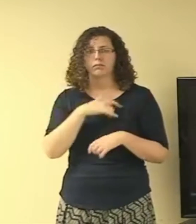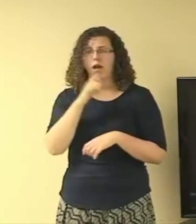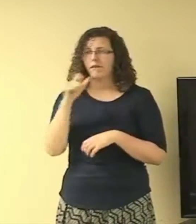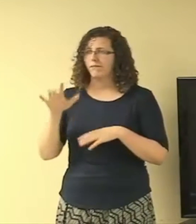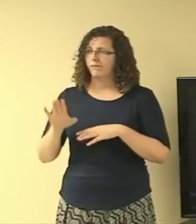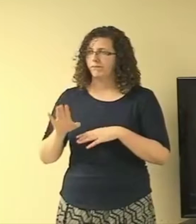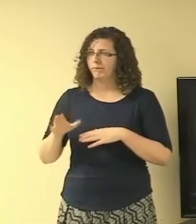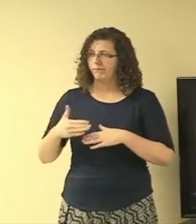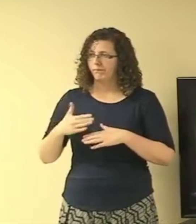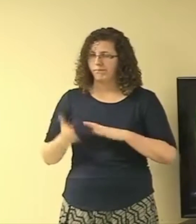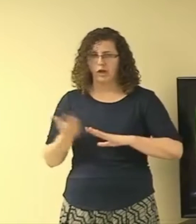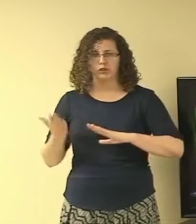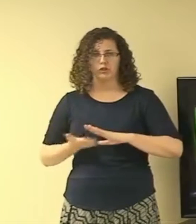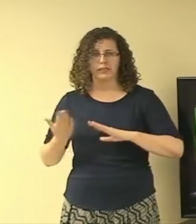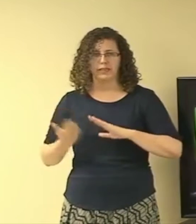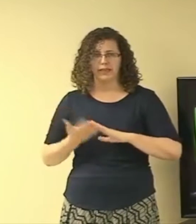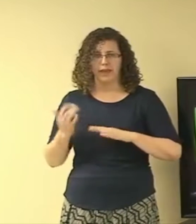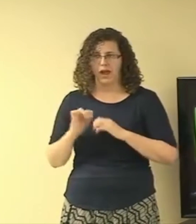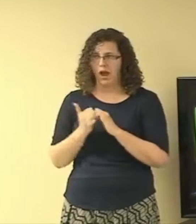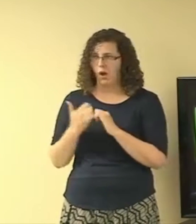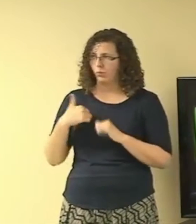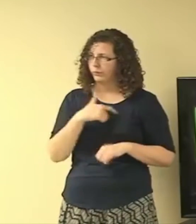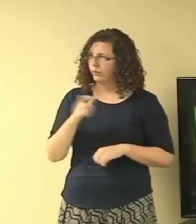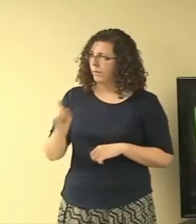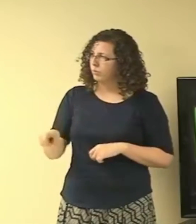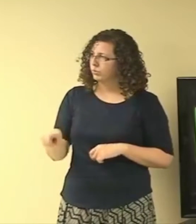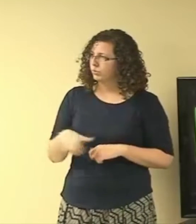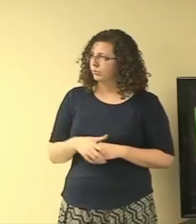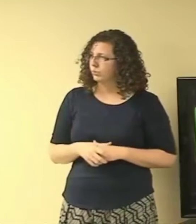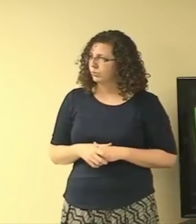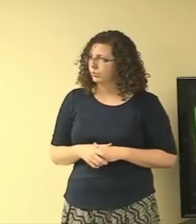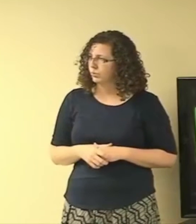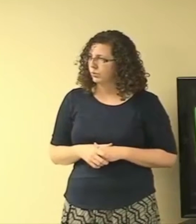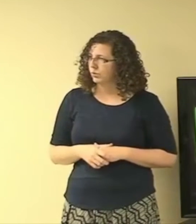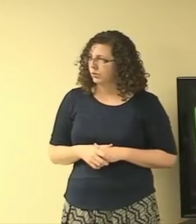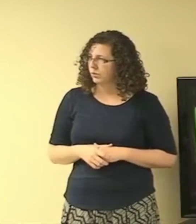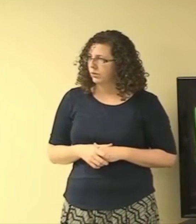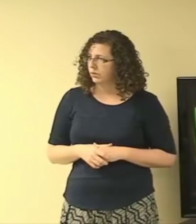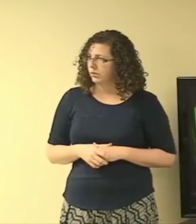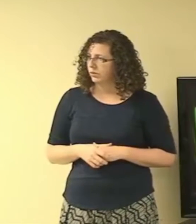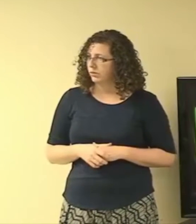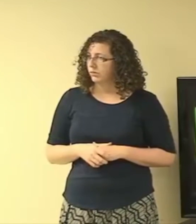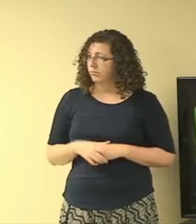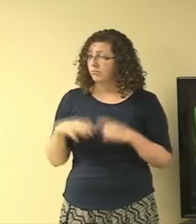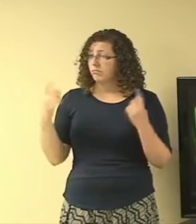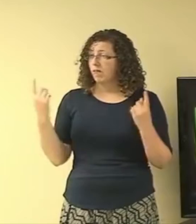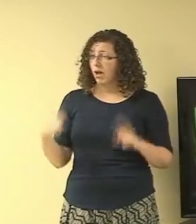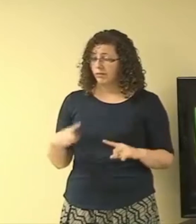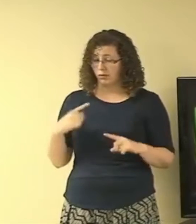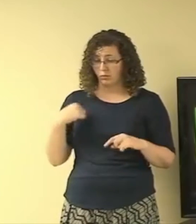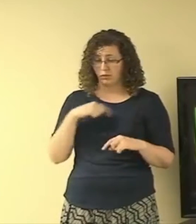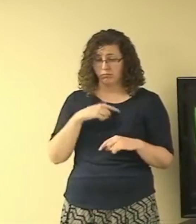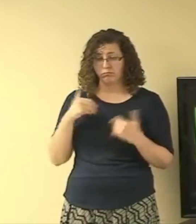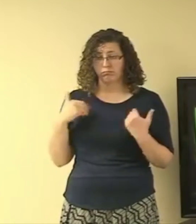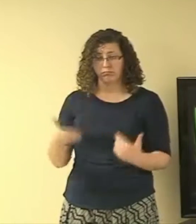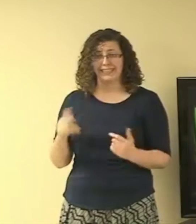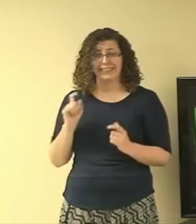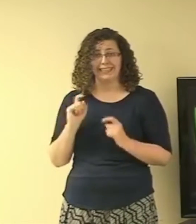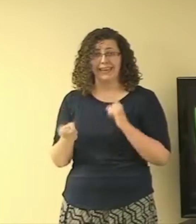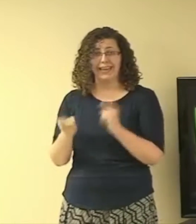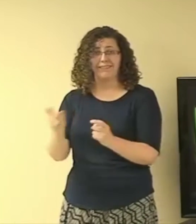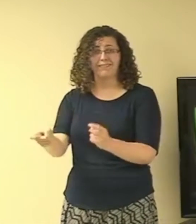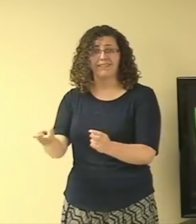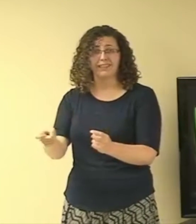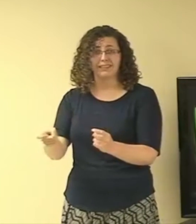way we were designed to function. When we start to give, it turns things loose.